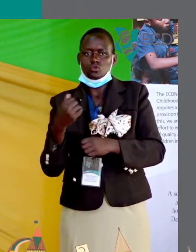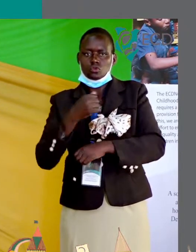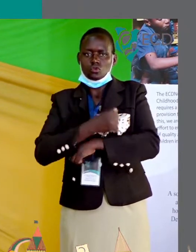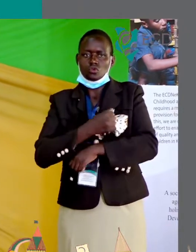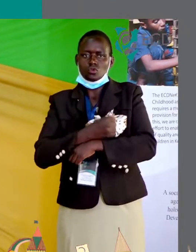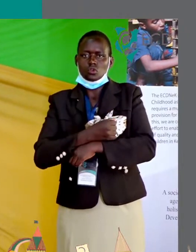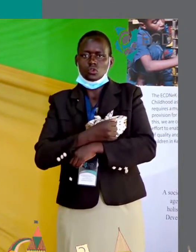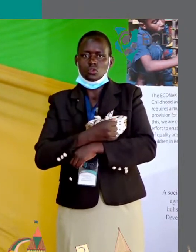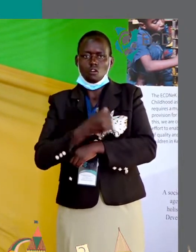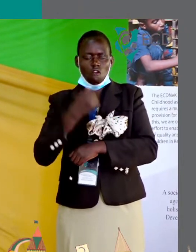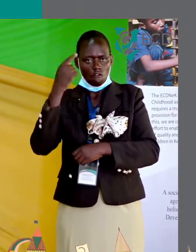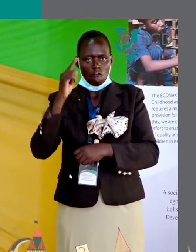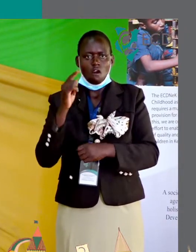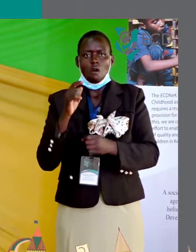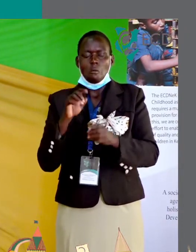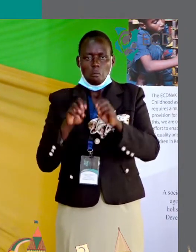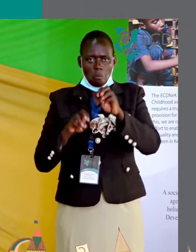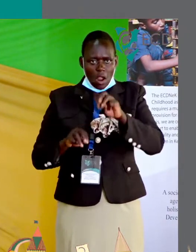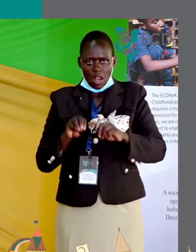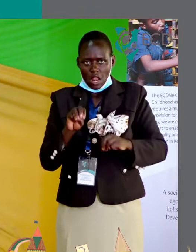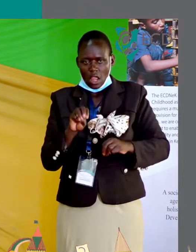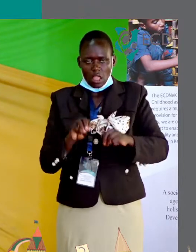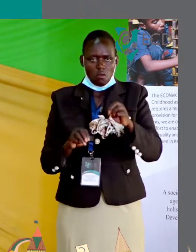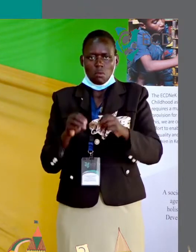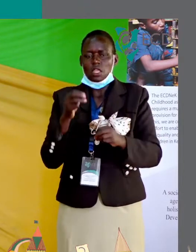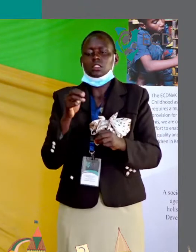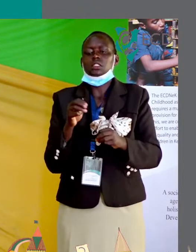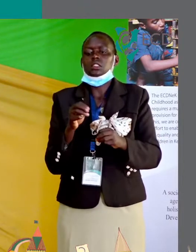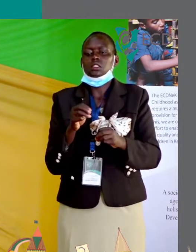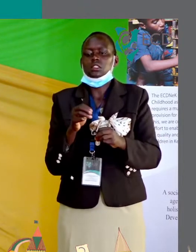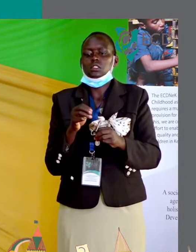for management by